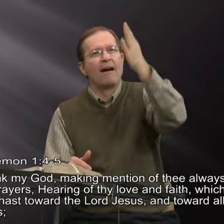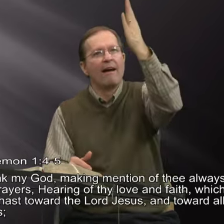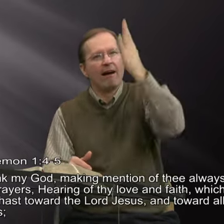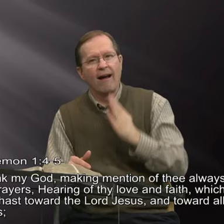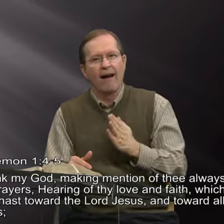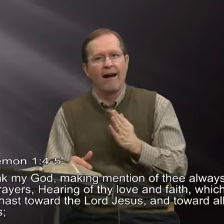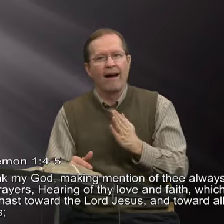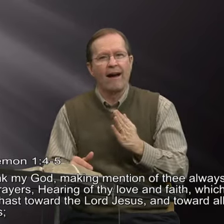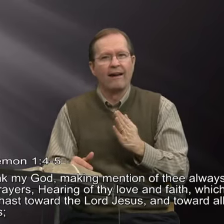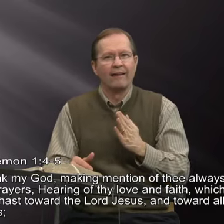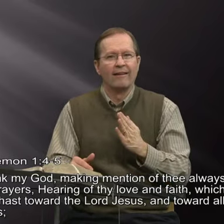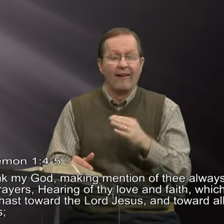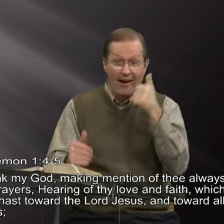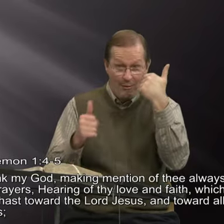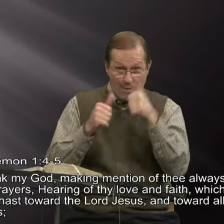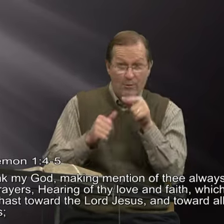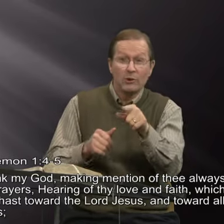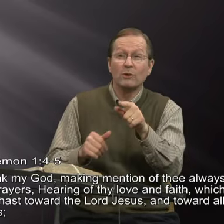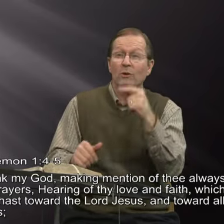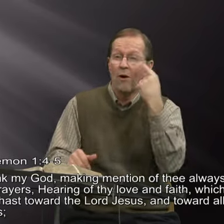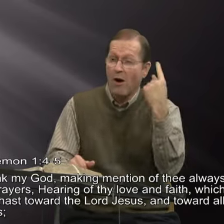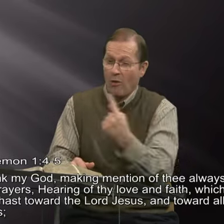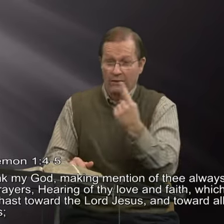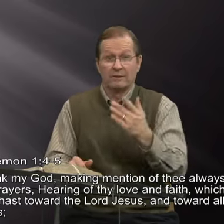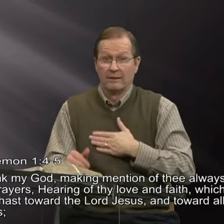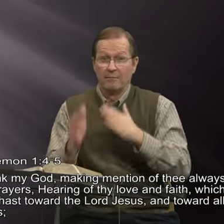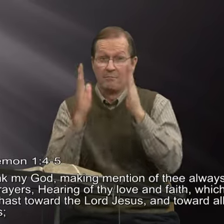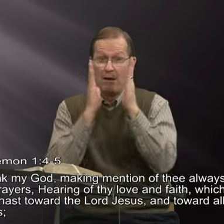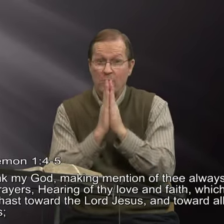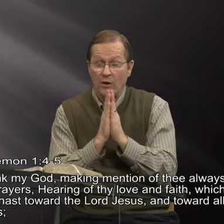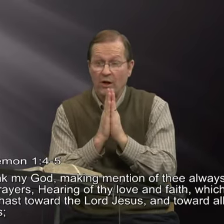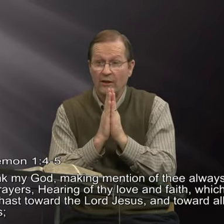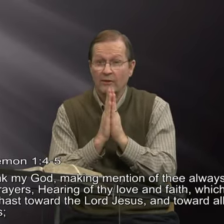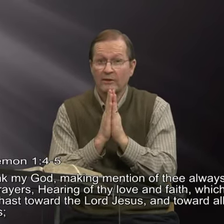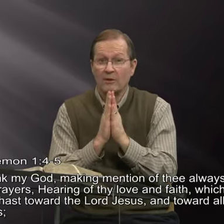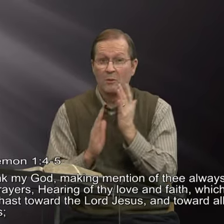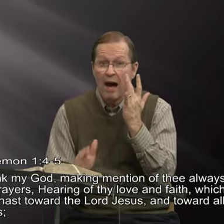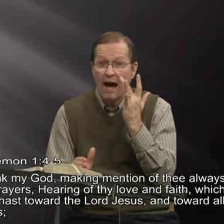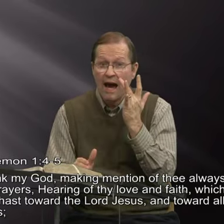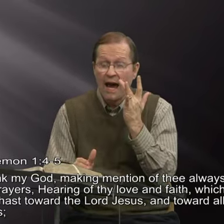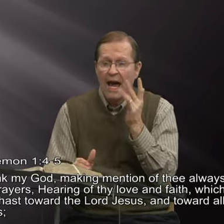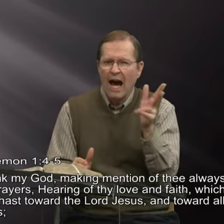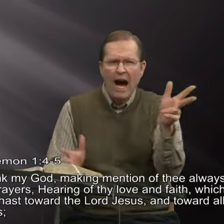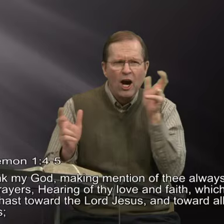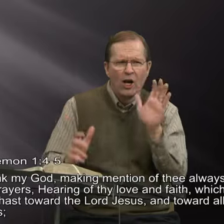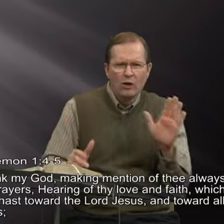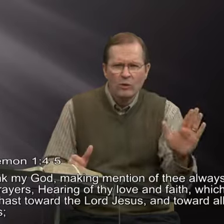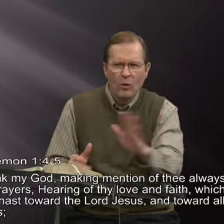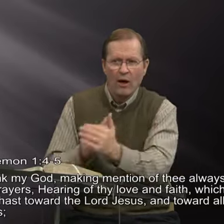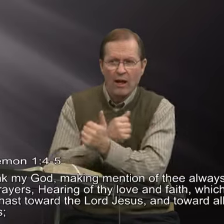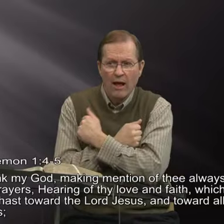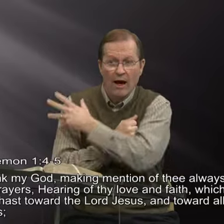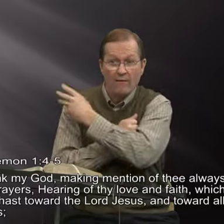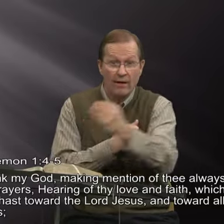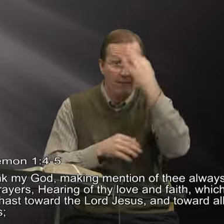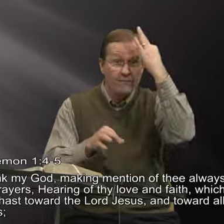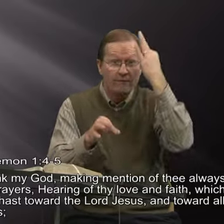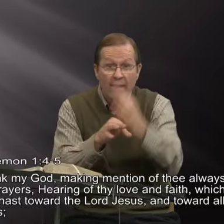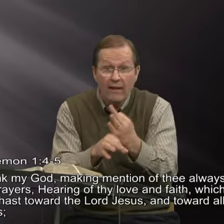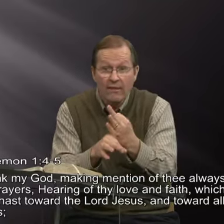4 and 5, it says, I thank my God, making mention of you always in my prayers, hearing of your love